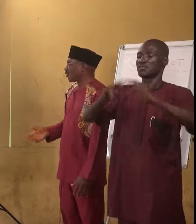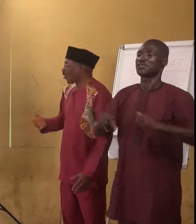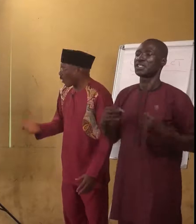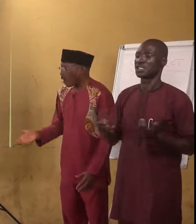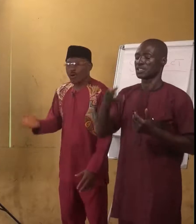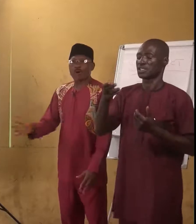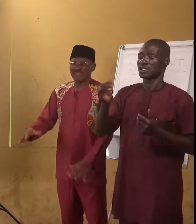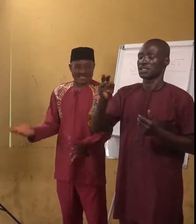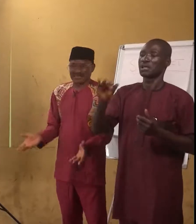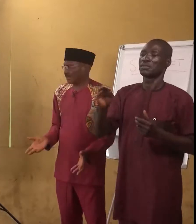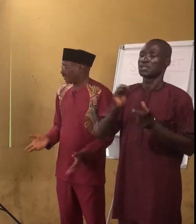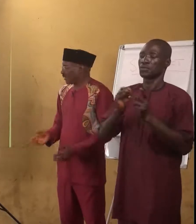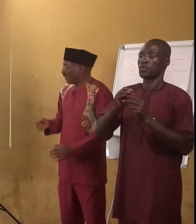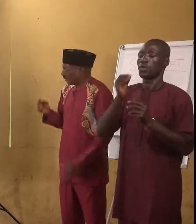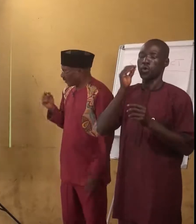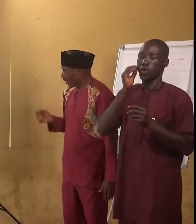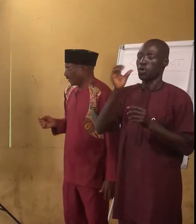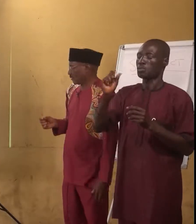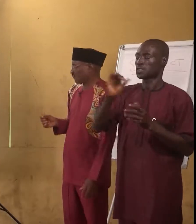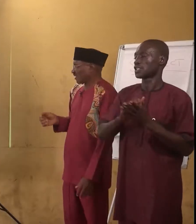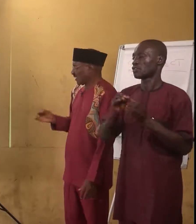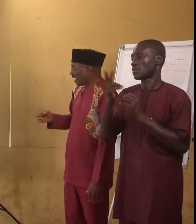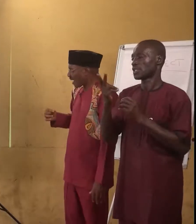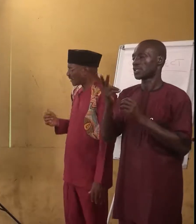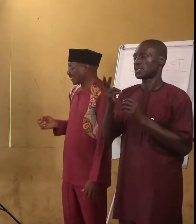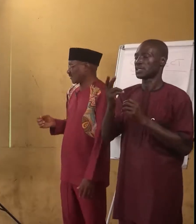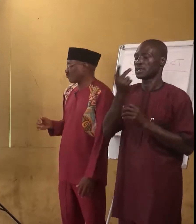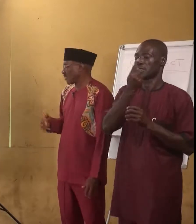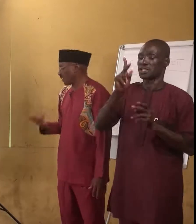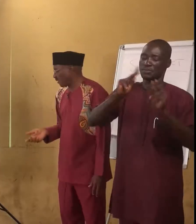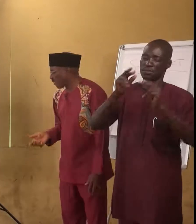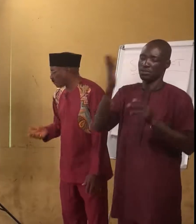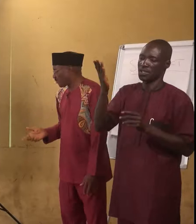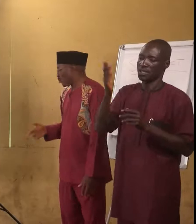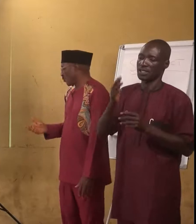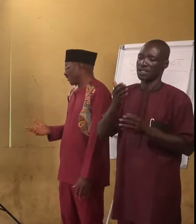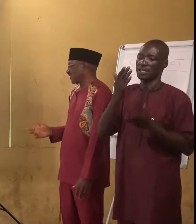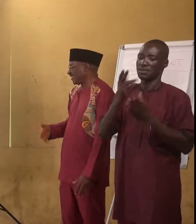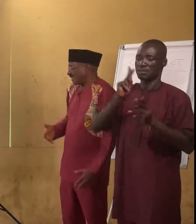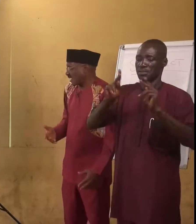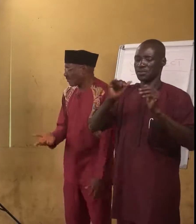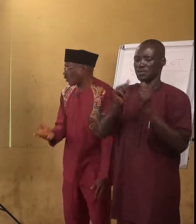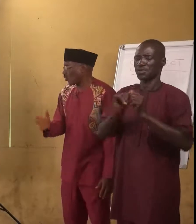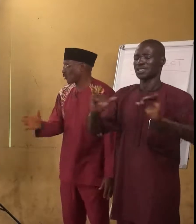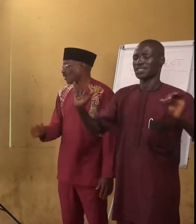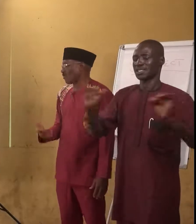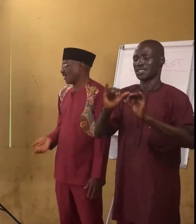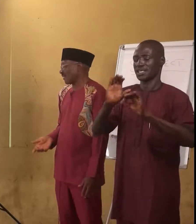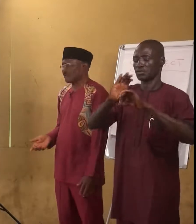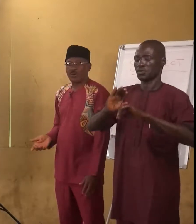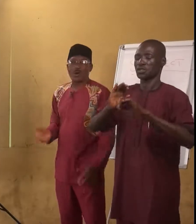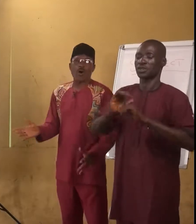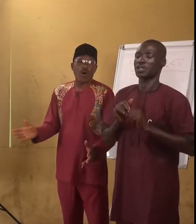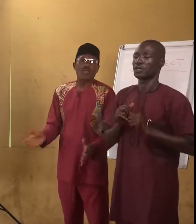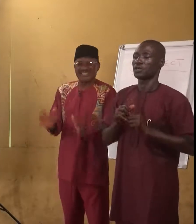farmland, or homestead. 3, the inhabitant may be people with the same cultural